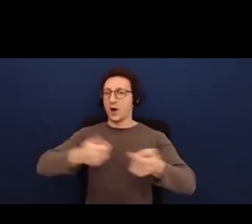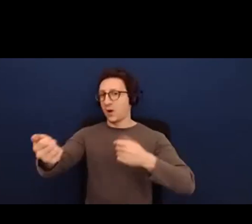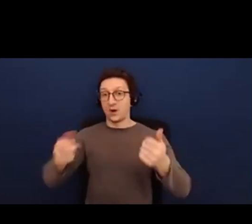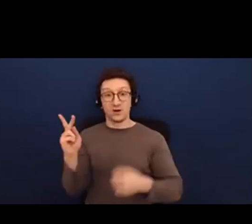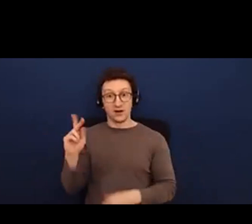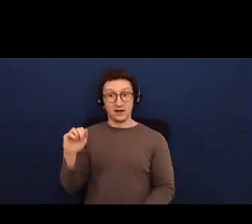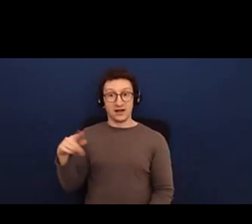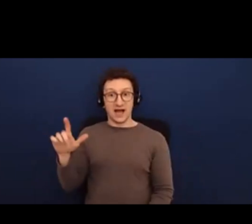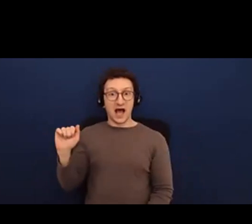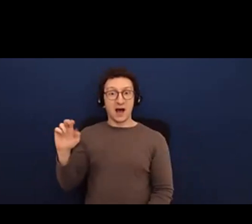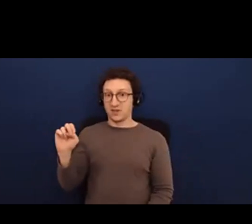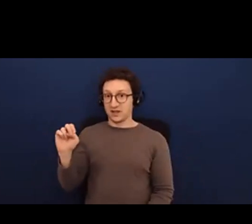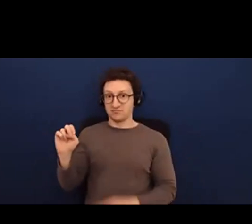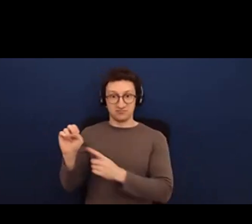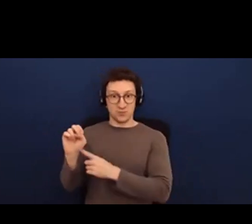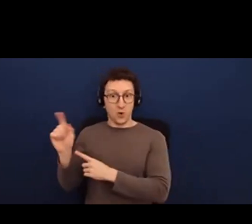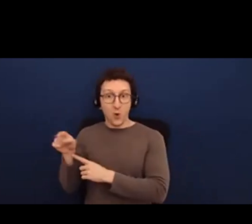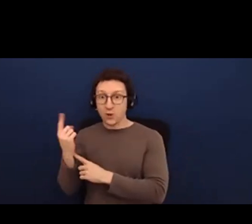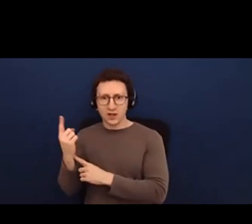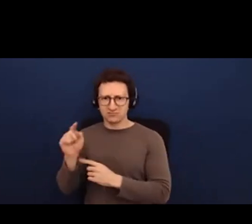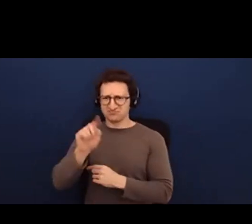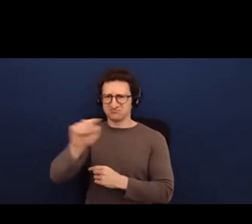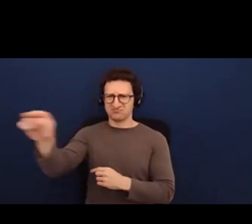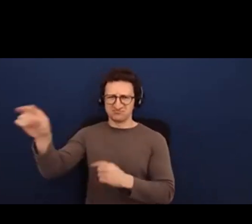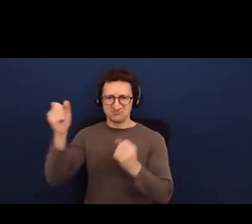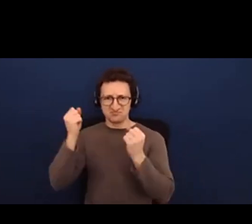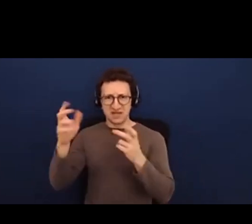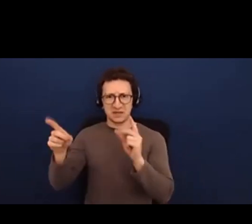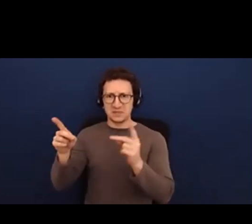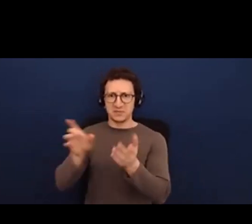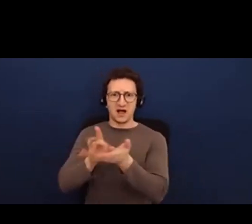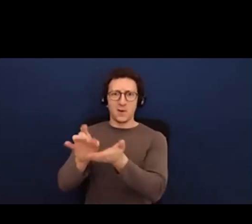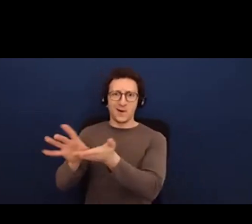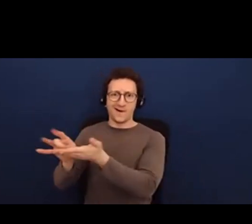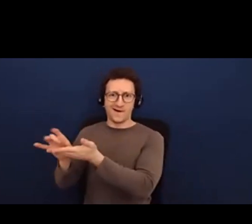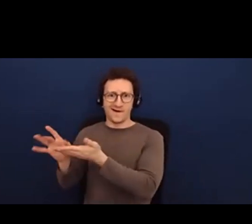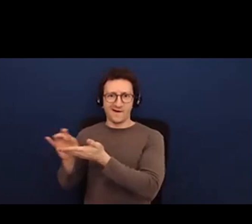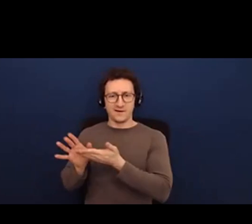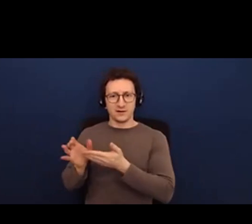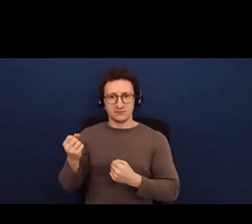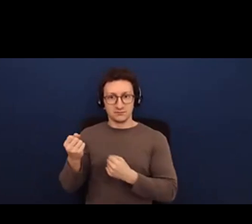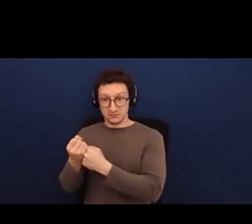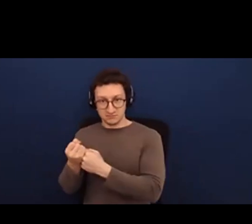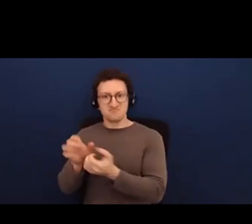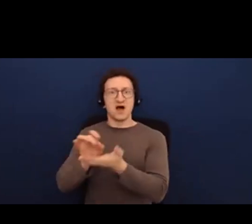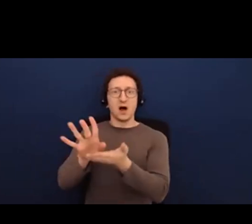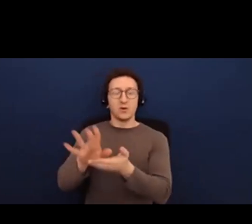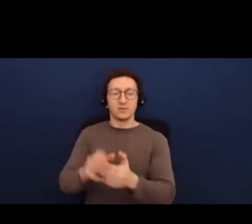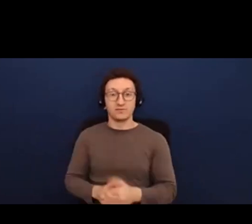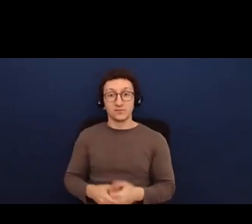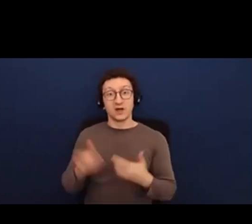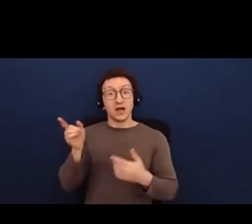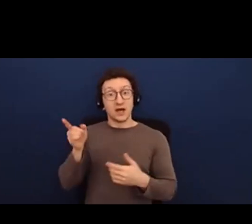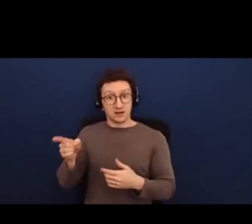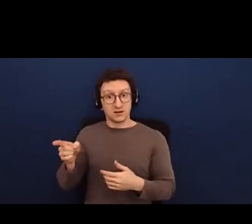included a prayer based on a Heschel essay, which I'm going to mention later. And so one might say that Heschel